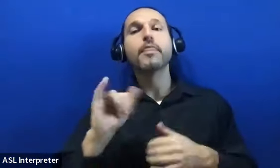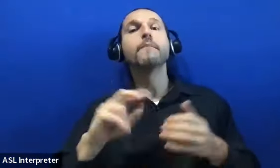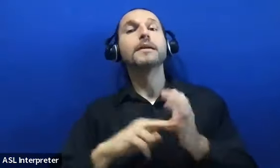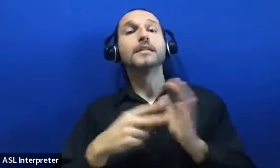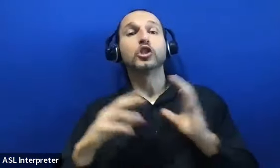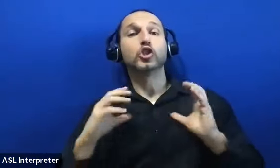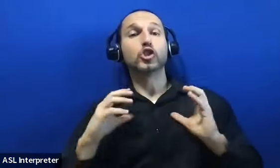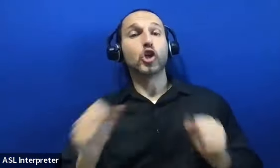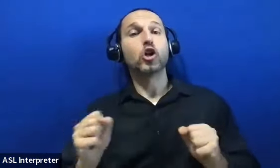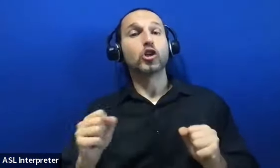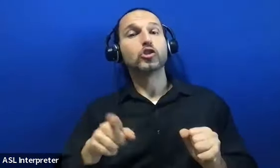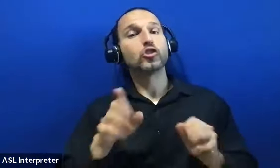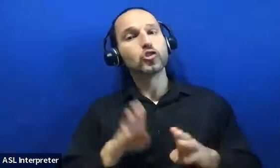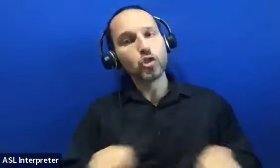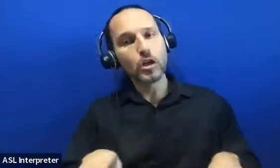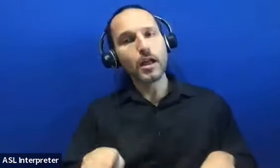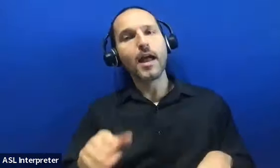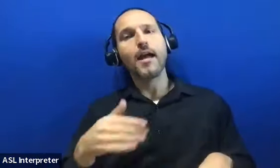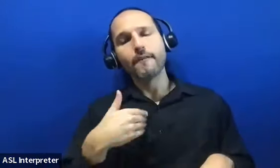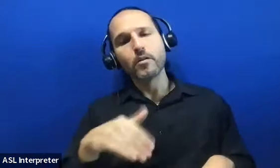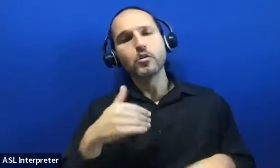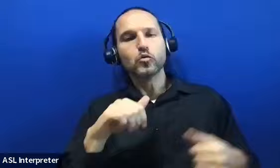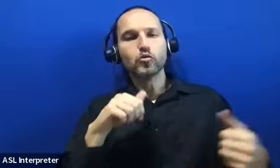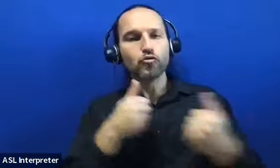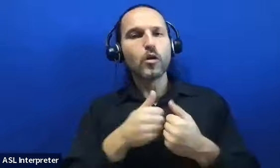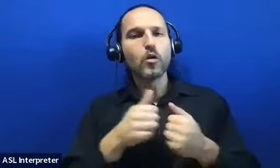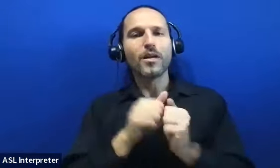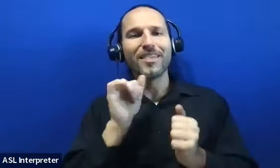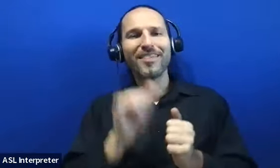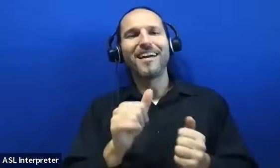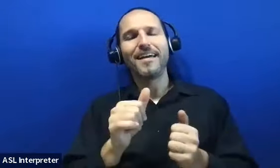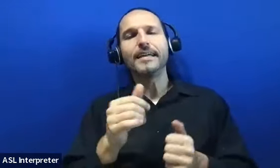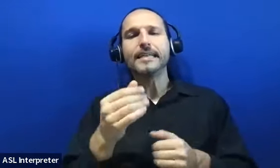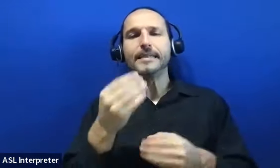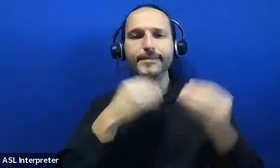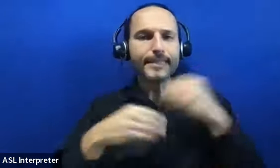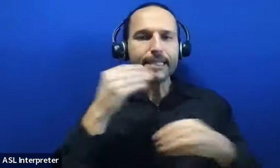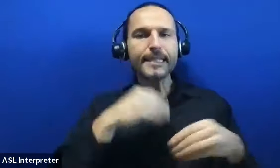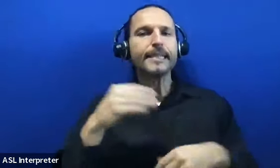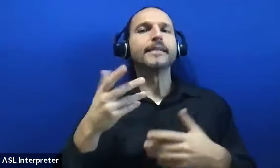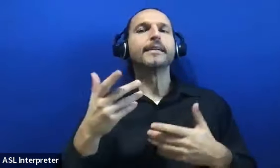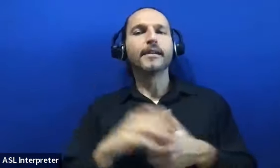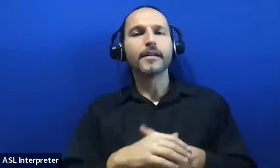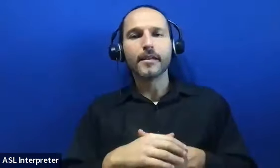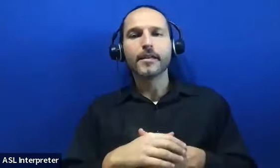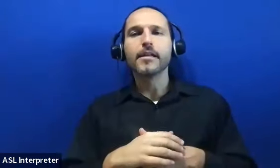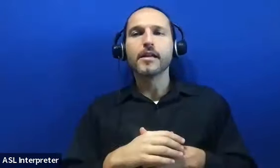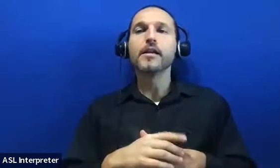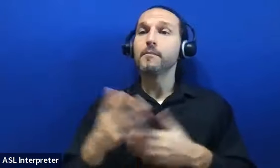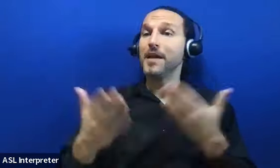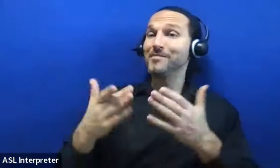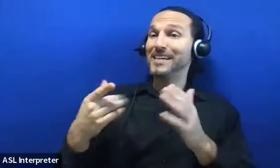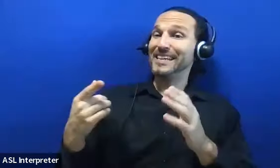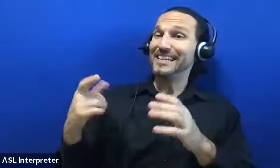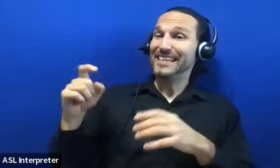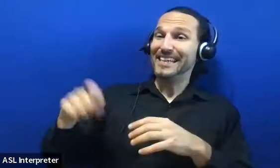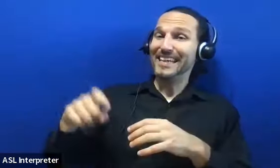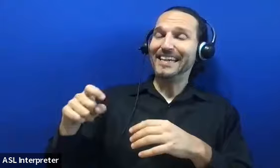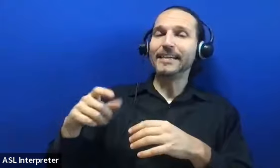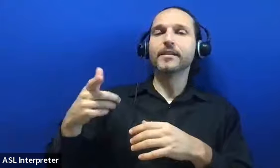that charged children often have a very challenging start with their feeding experiences, right? And that they may need a